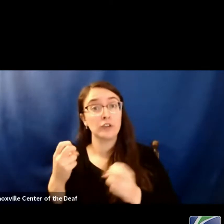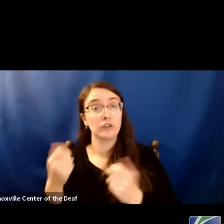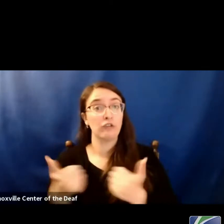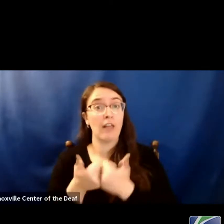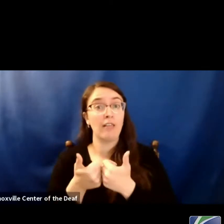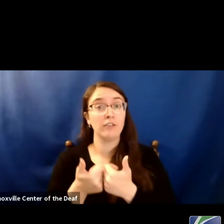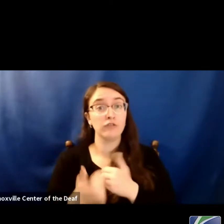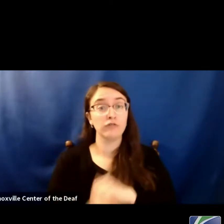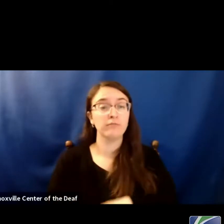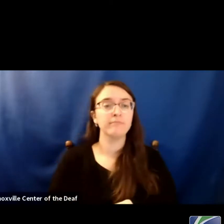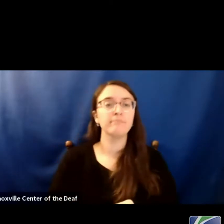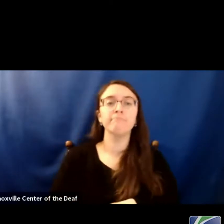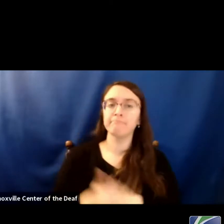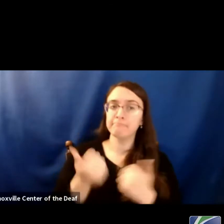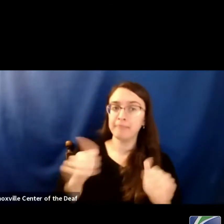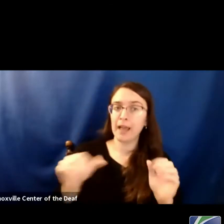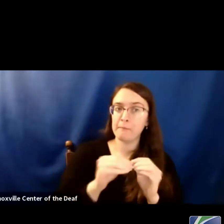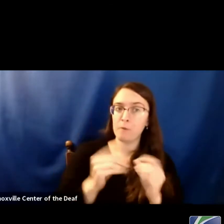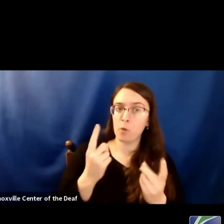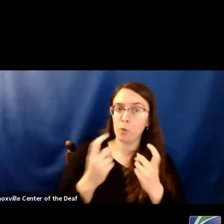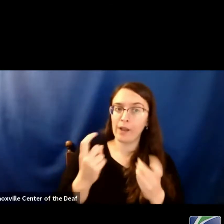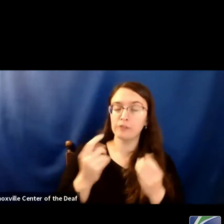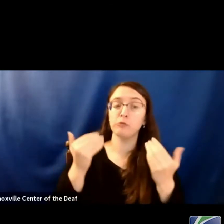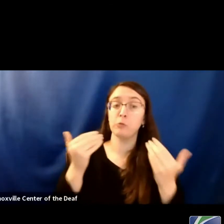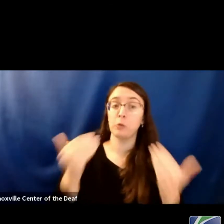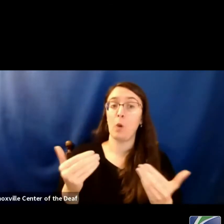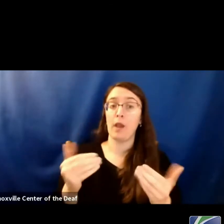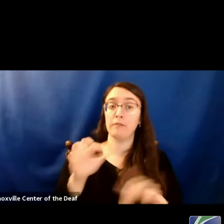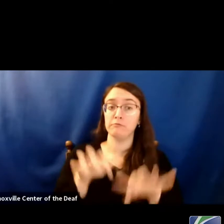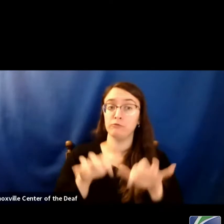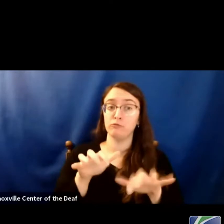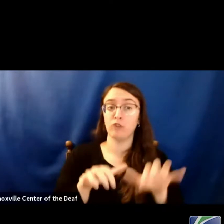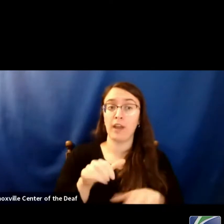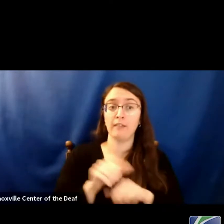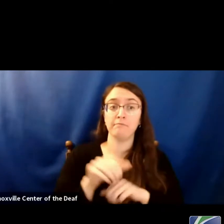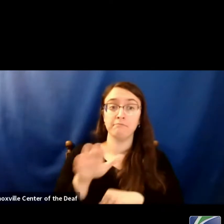All right, if there are any more questions, please go ahead and submit those into the chat feature.